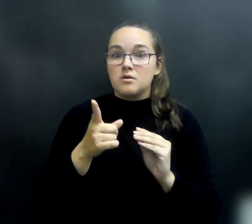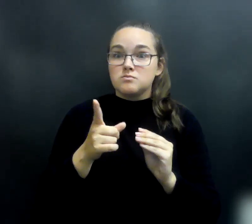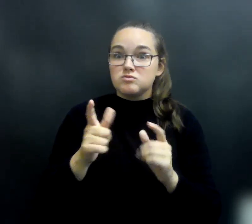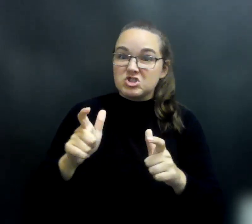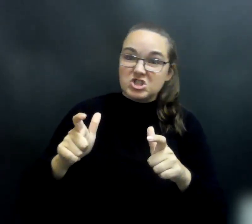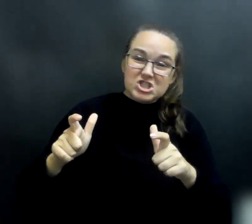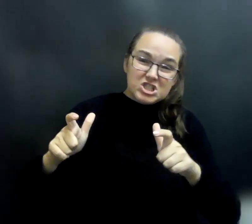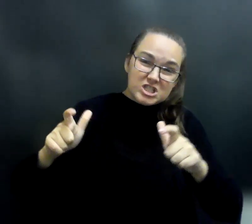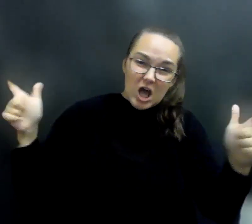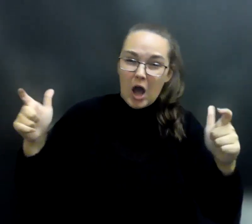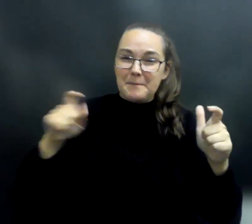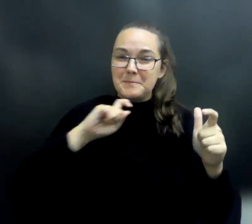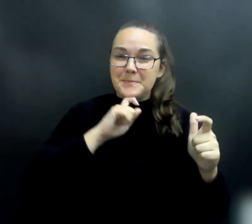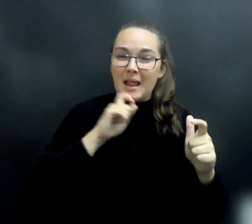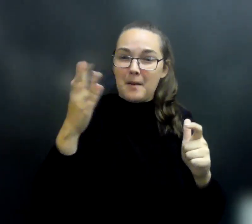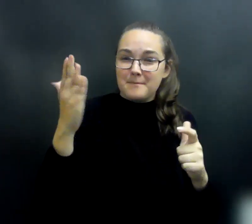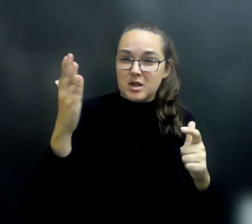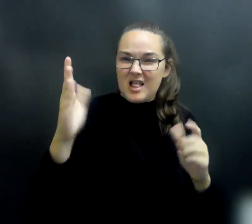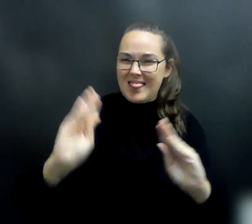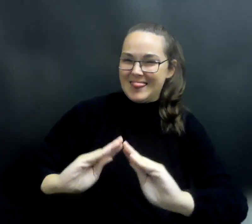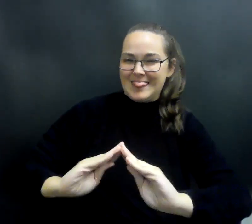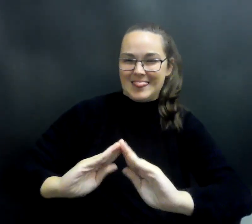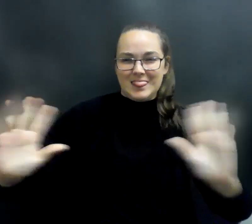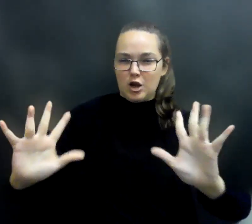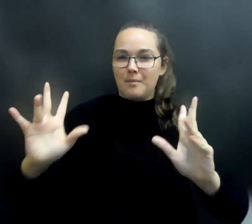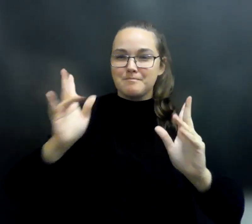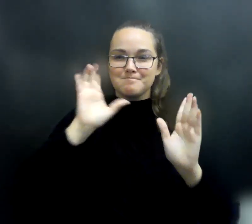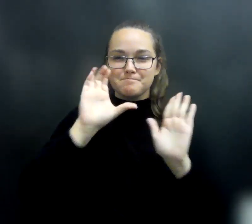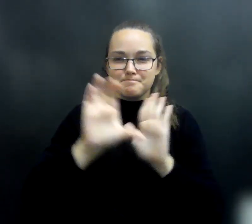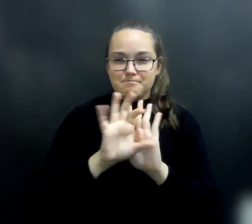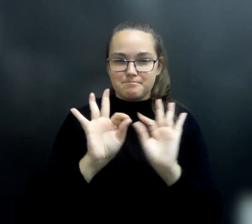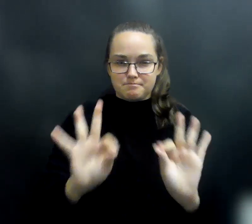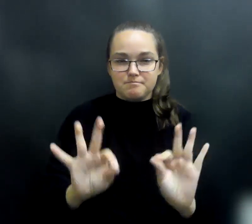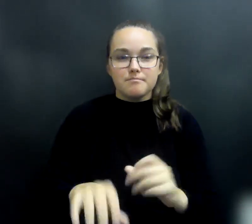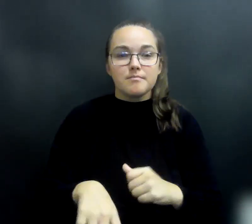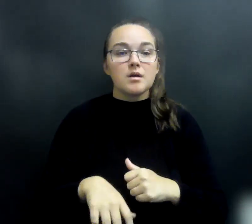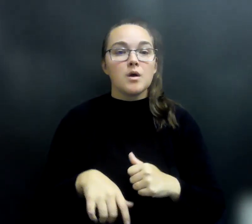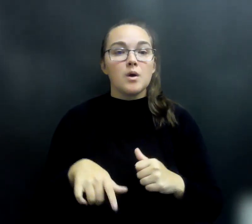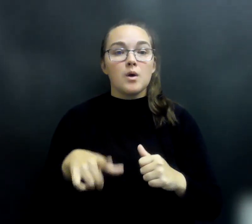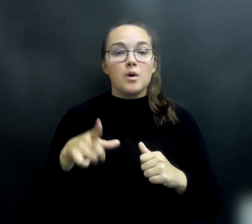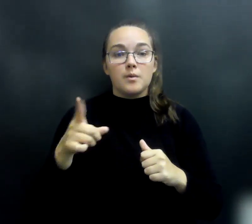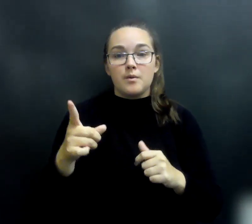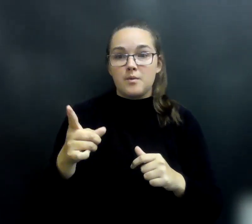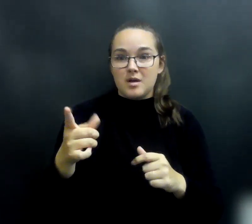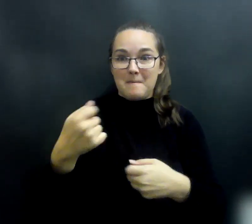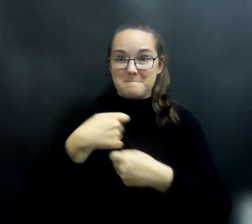large, metal mirrors produced a clear image. We cast the metal mirrors ourselves, using our